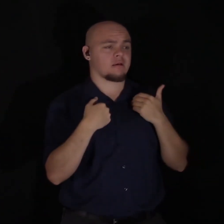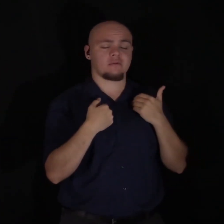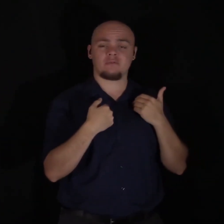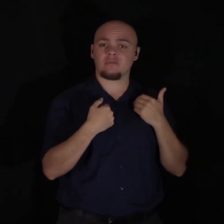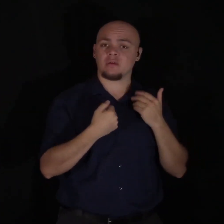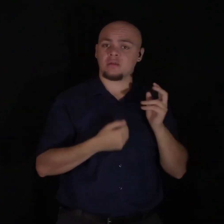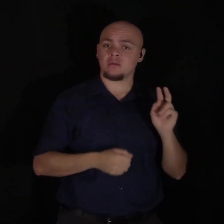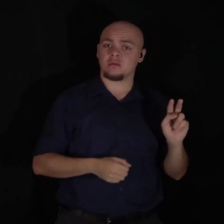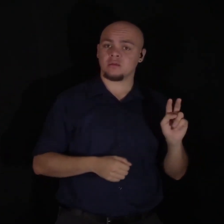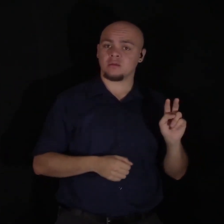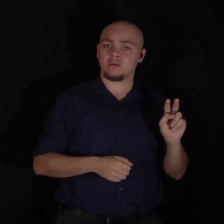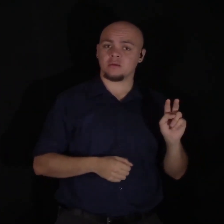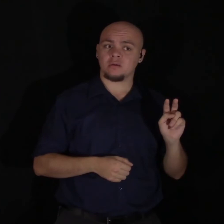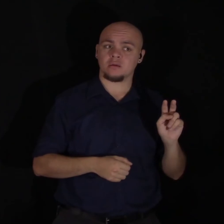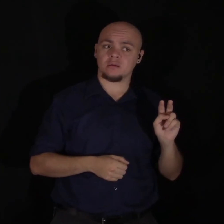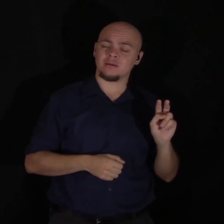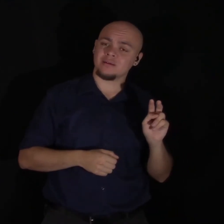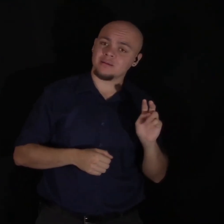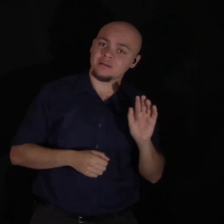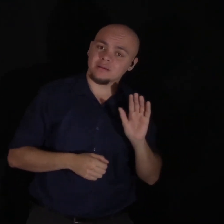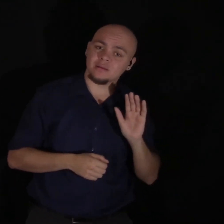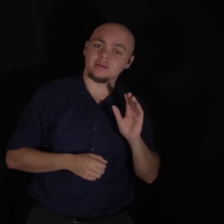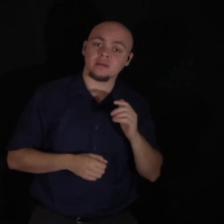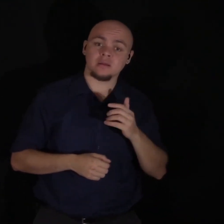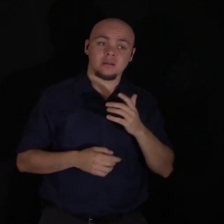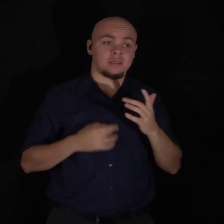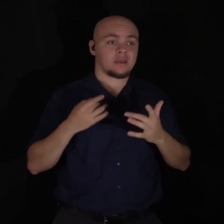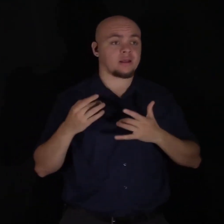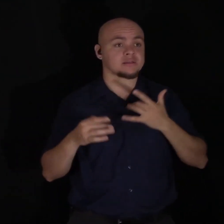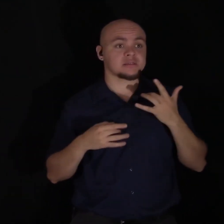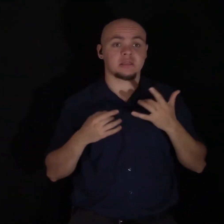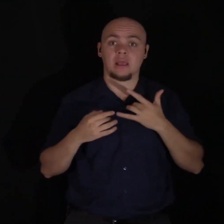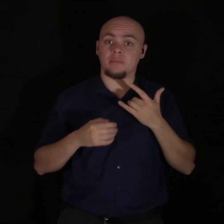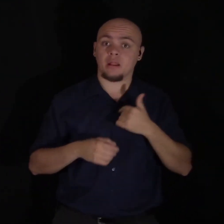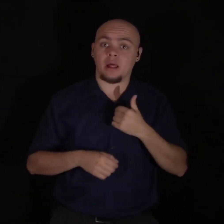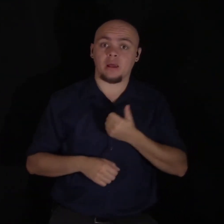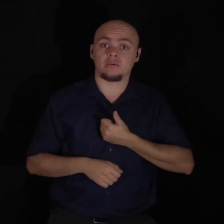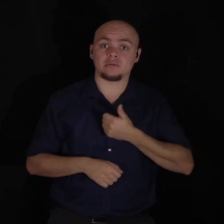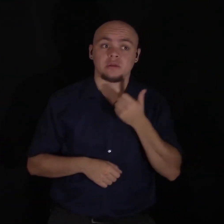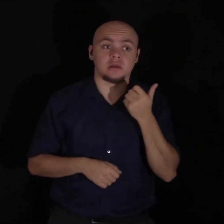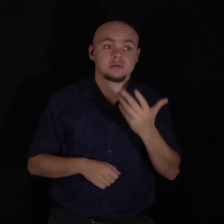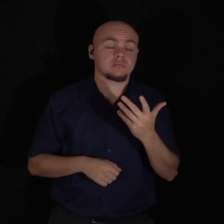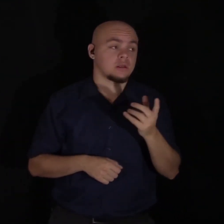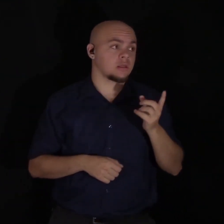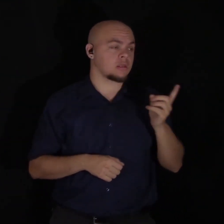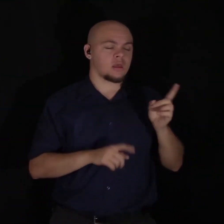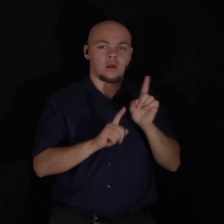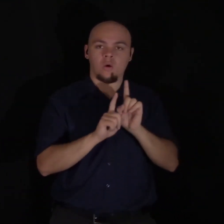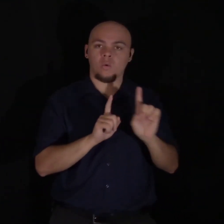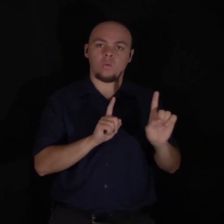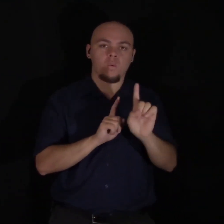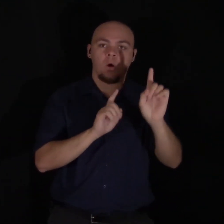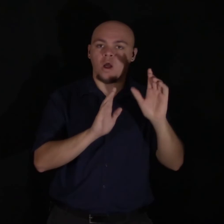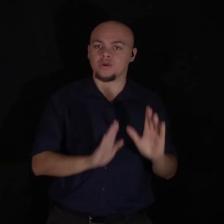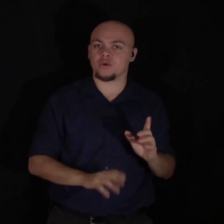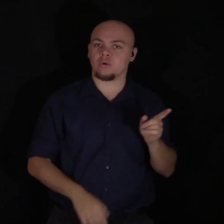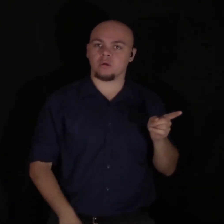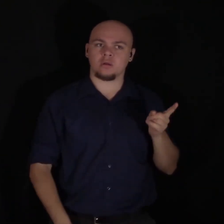Will you smile at the enthusiasm I express concerning this divine wanderer? You wonder. You